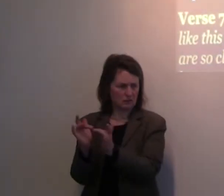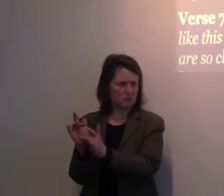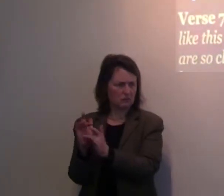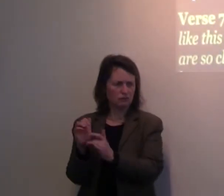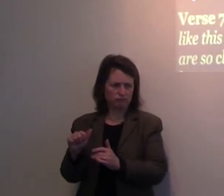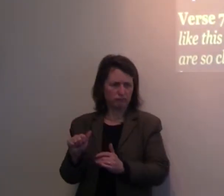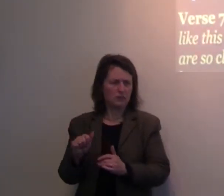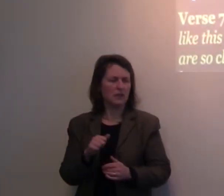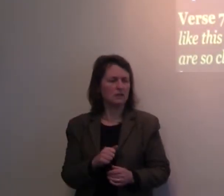faith.